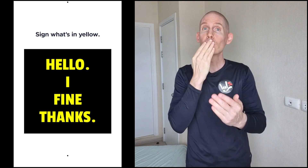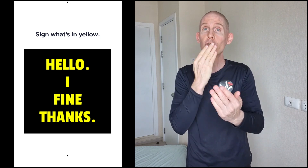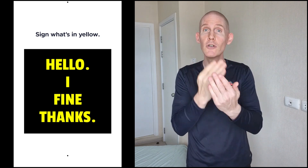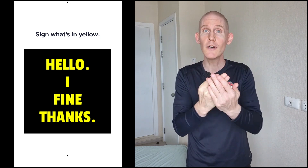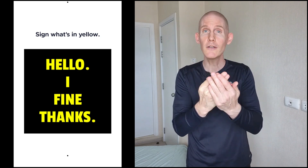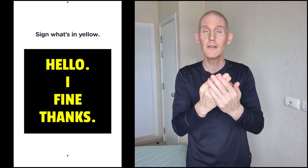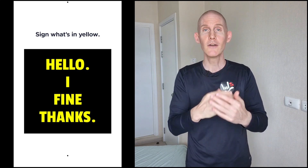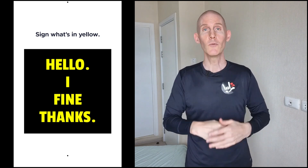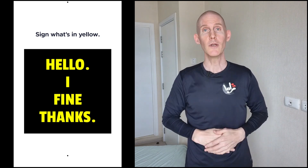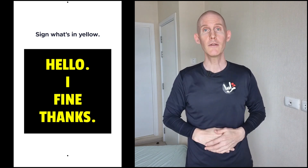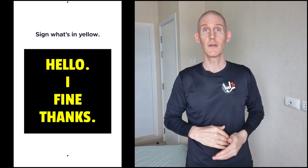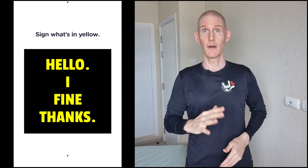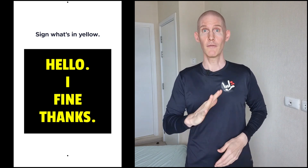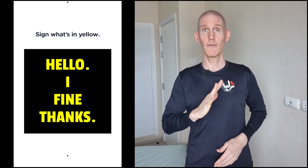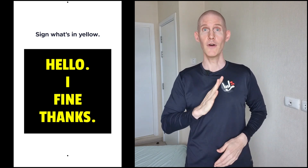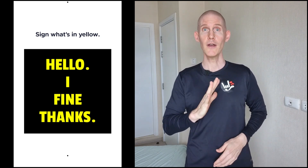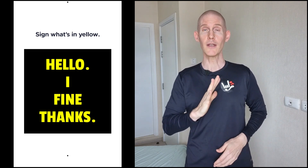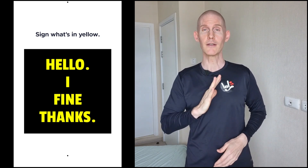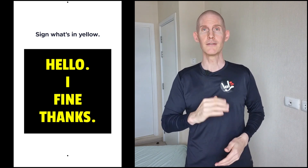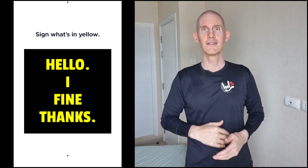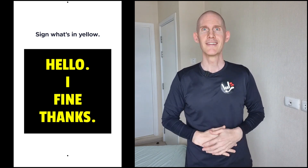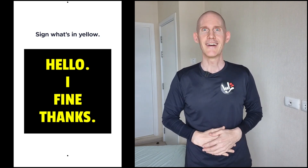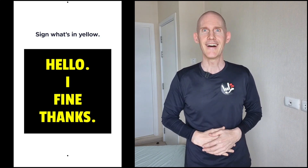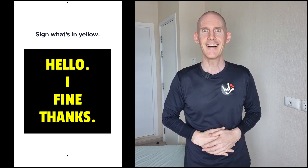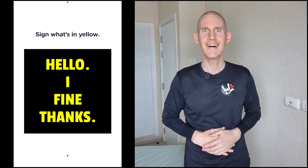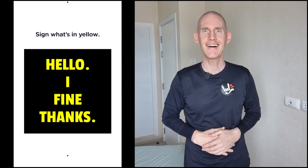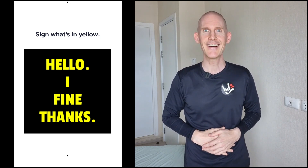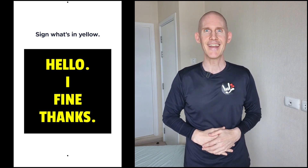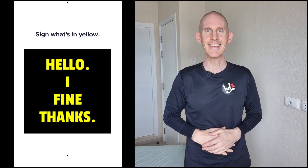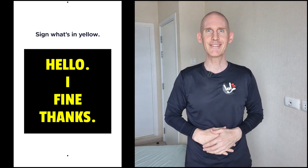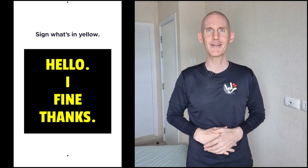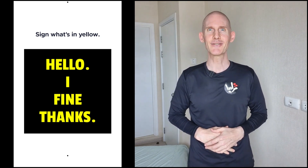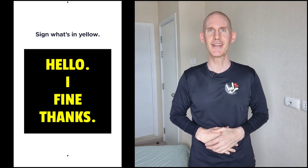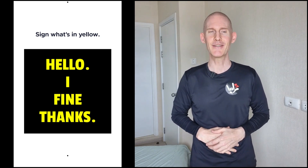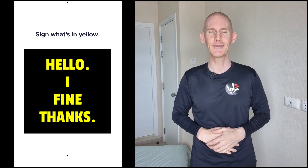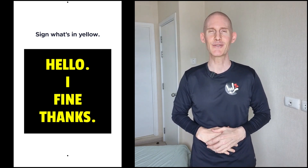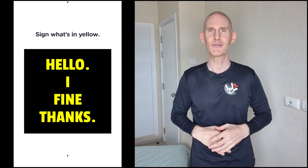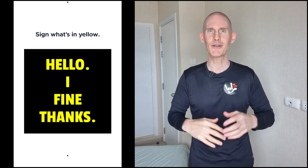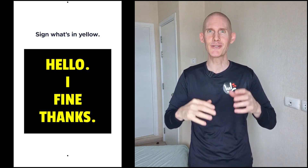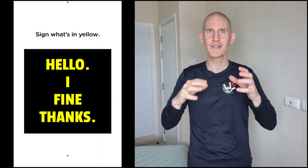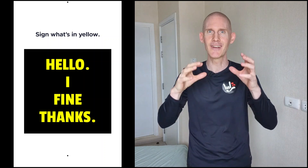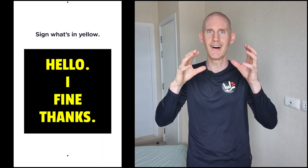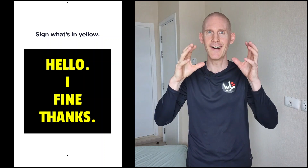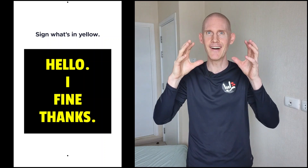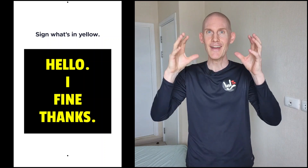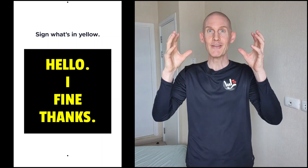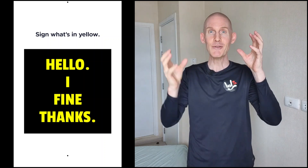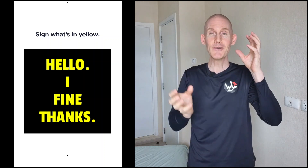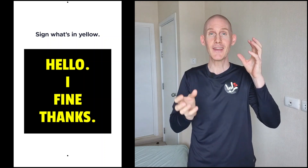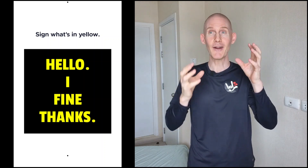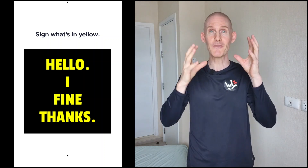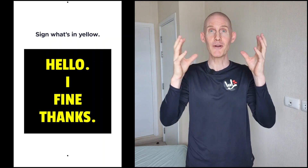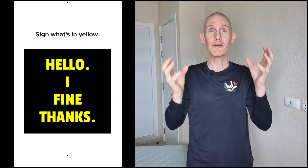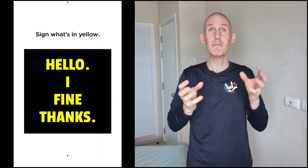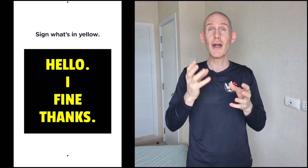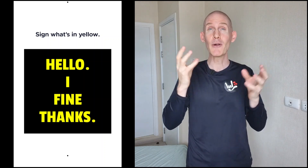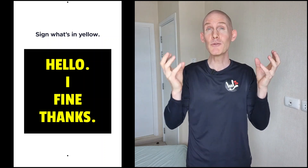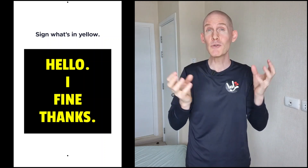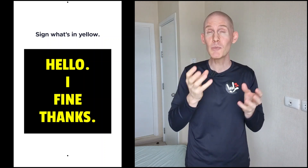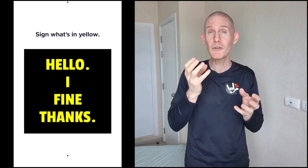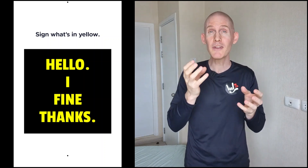out good with fine. ASL sentence structures. They are